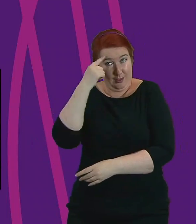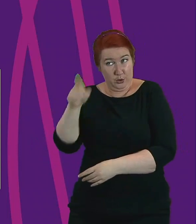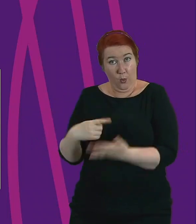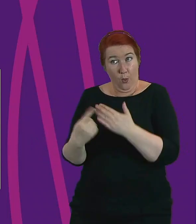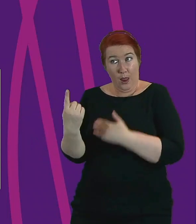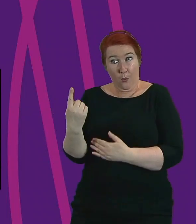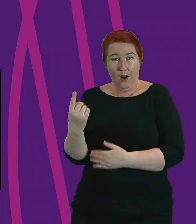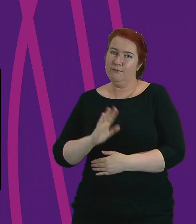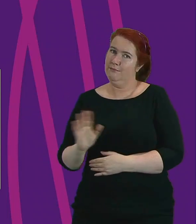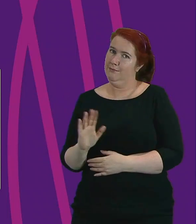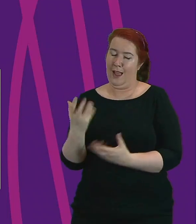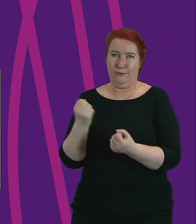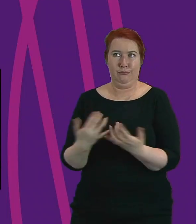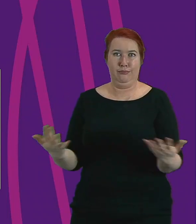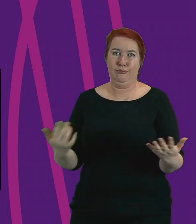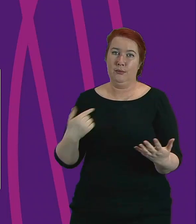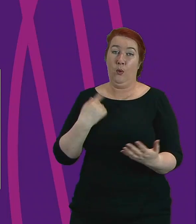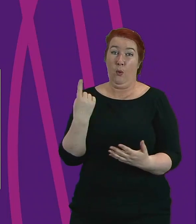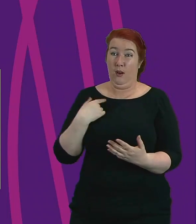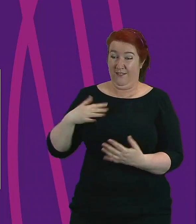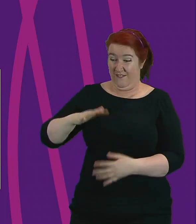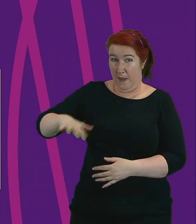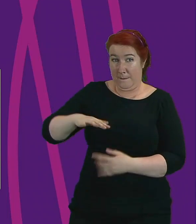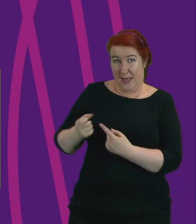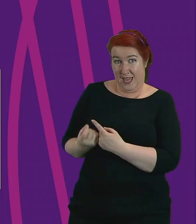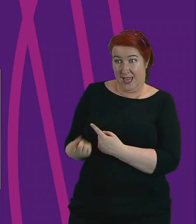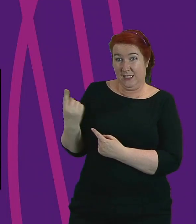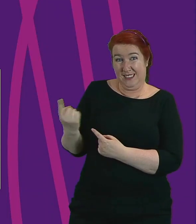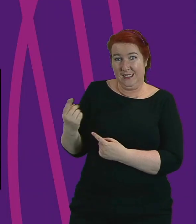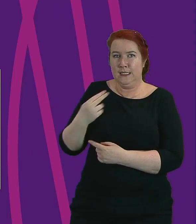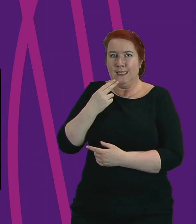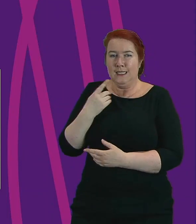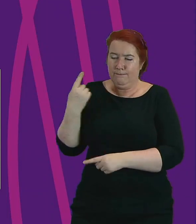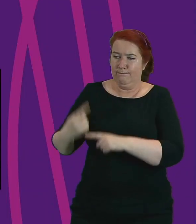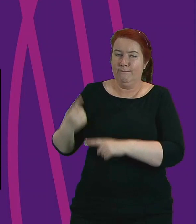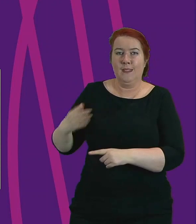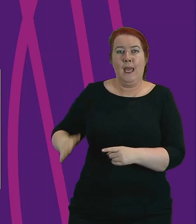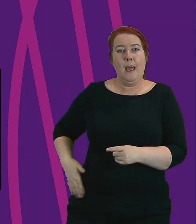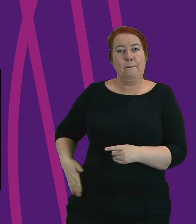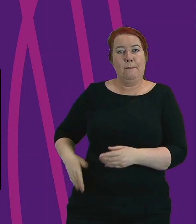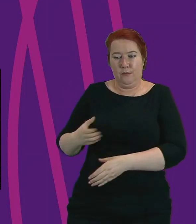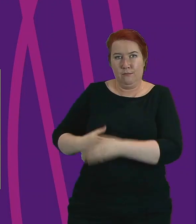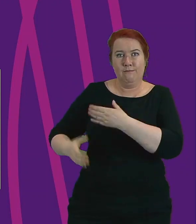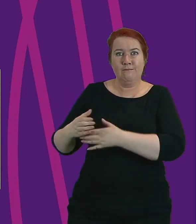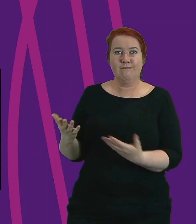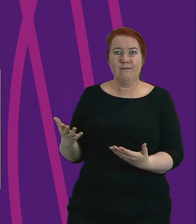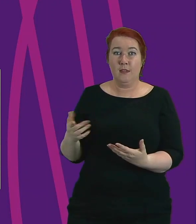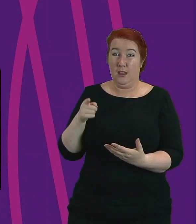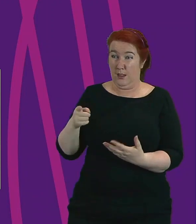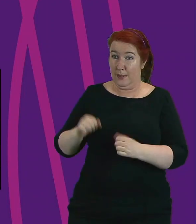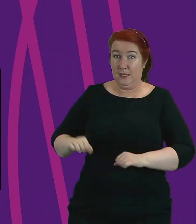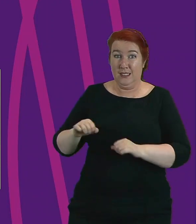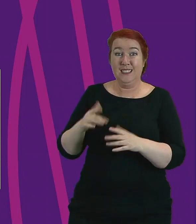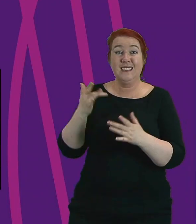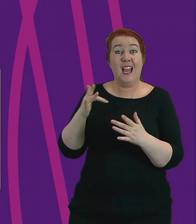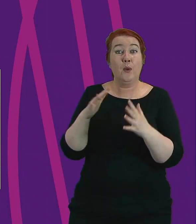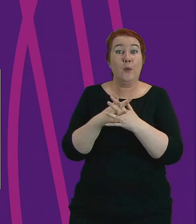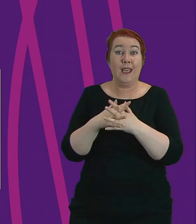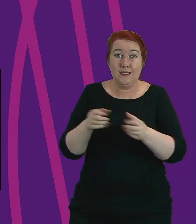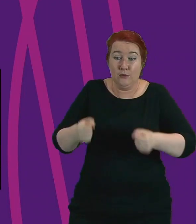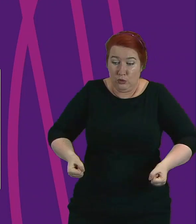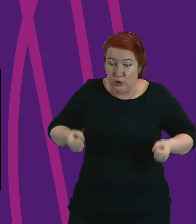family member in need of an urgent hip revision who has spent the best part of 10 weeks on crutches and in